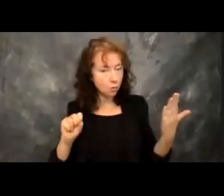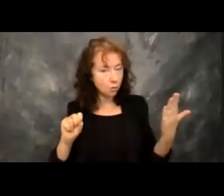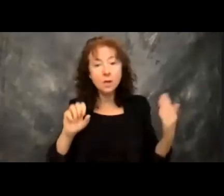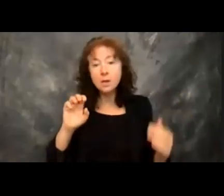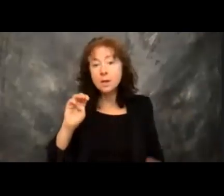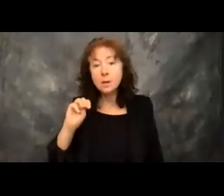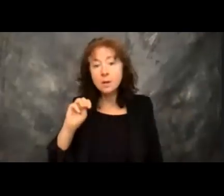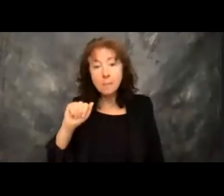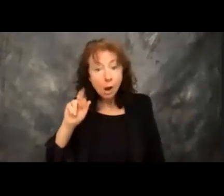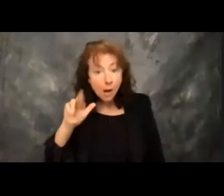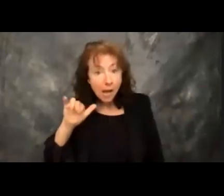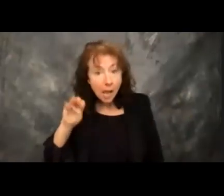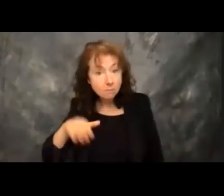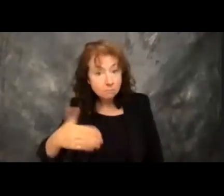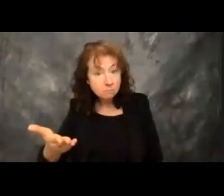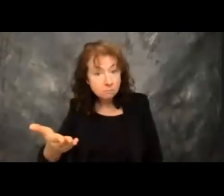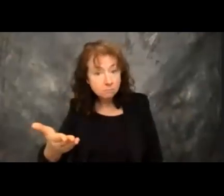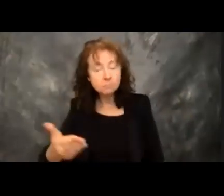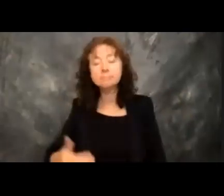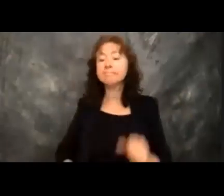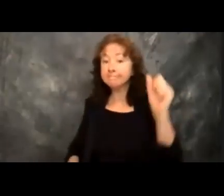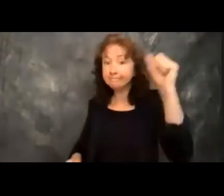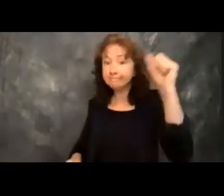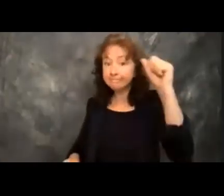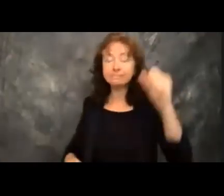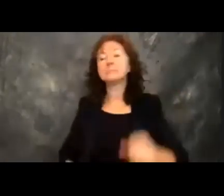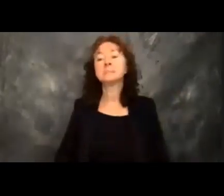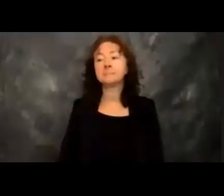Yes, can you hear me? Yes, we can.